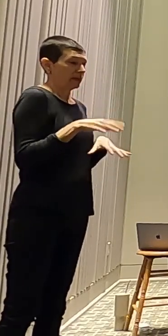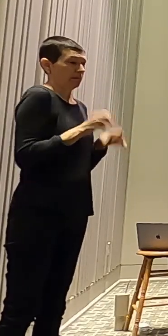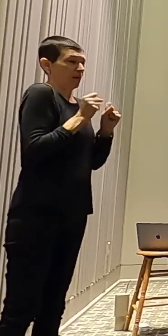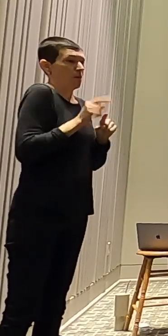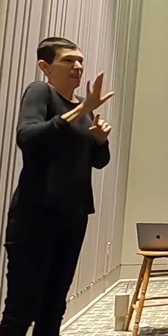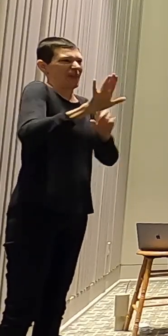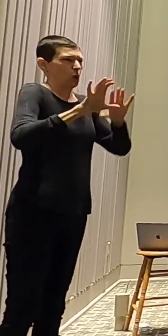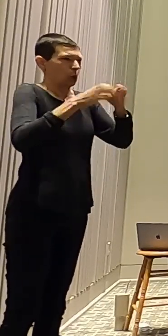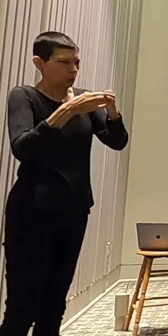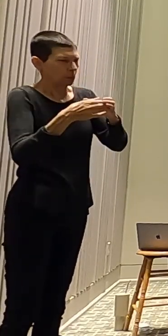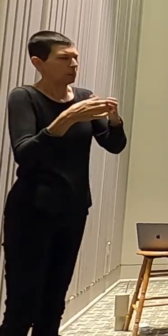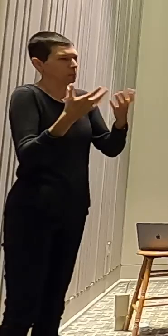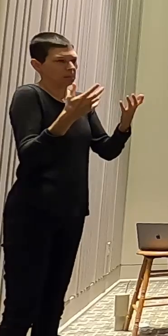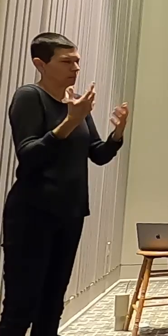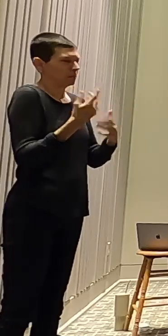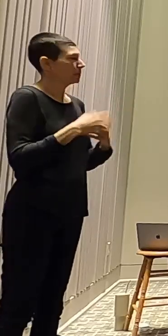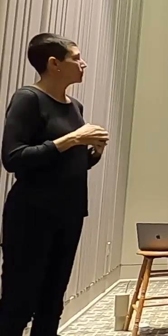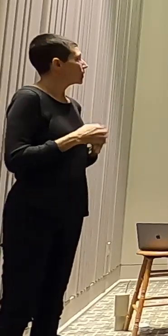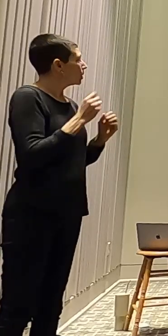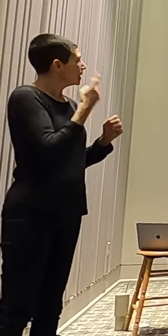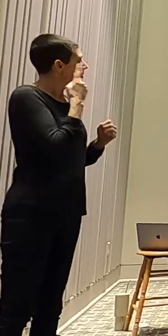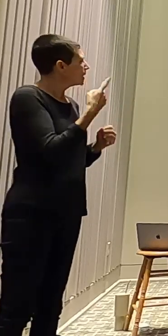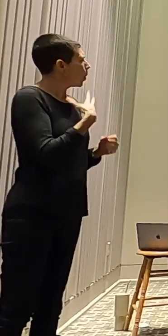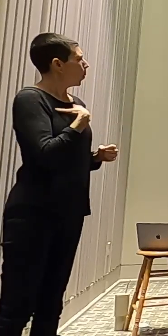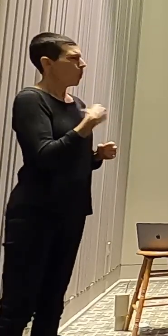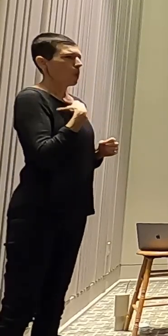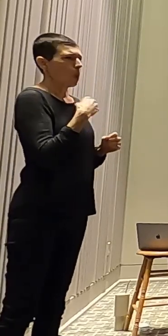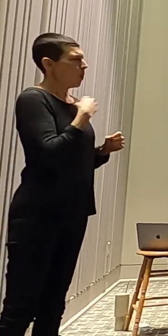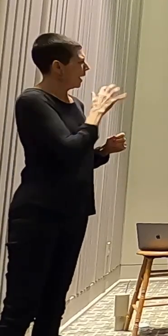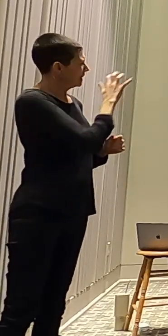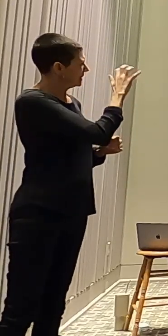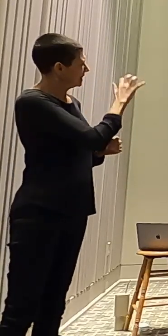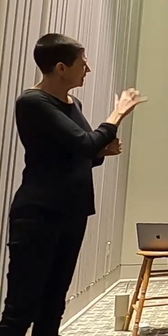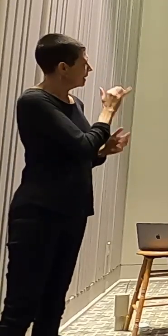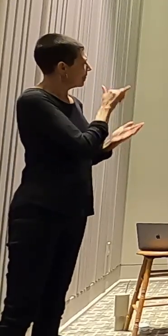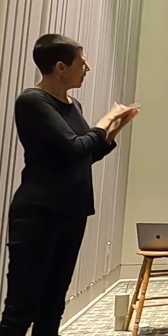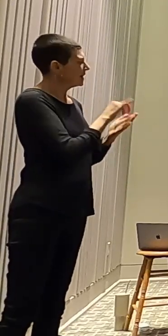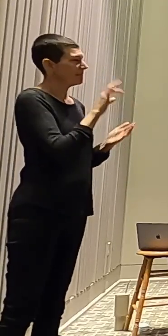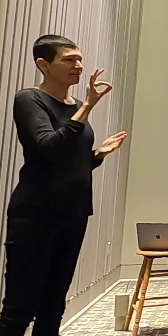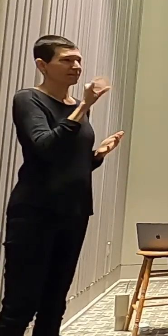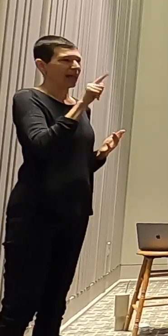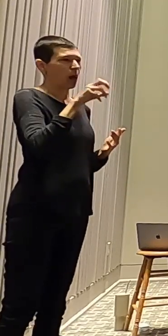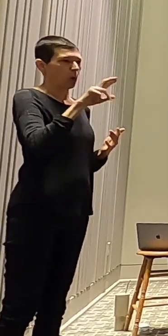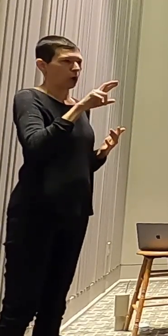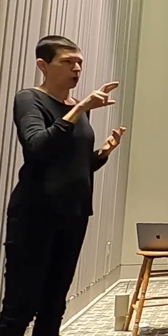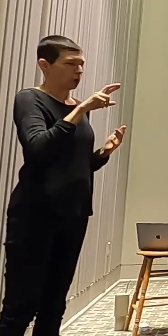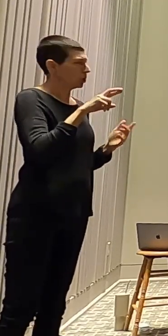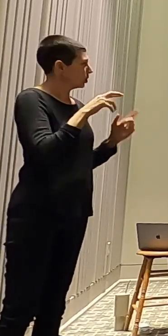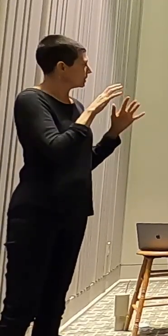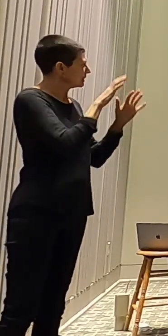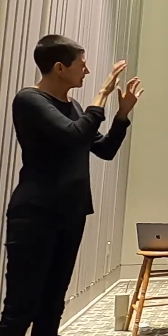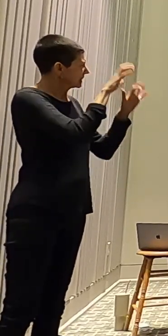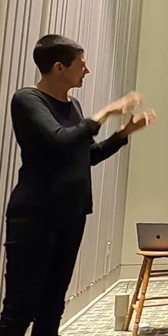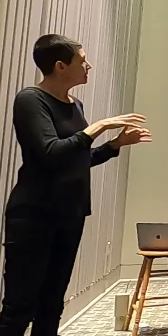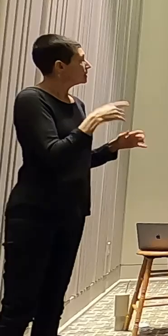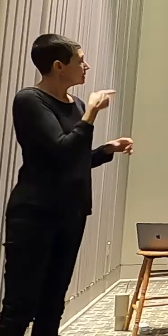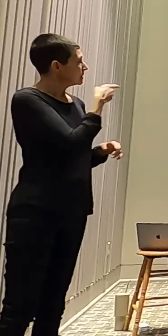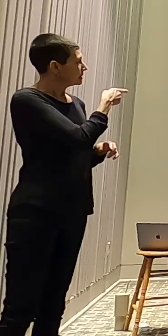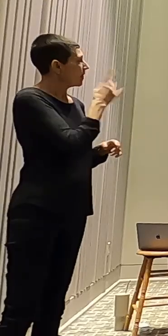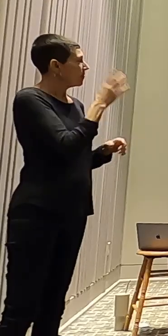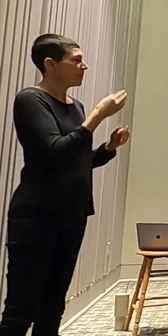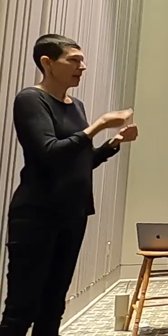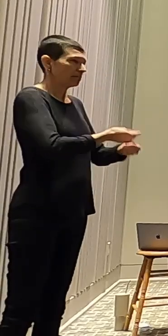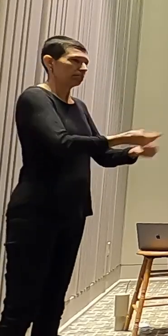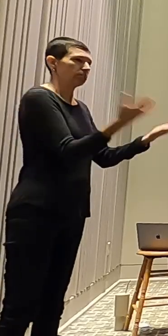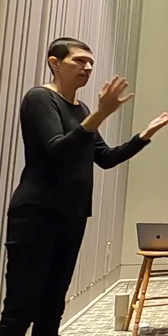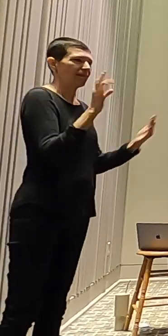distinct group. And then you can see all these white things here. Those are sacks of flour. So at this particular potlatch, they gave